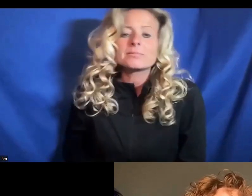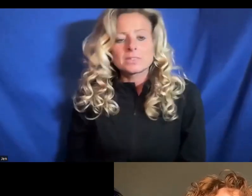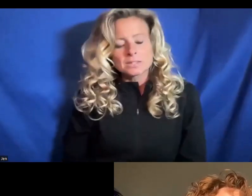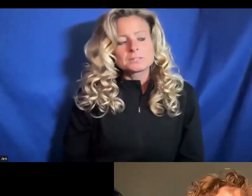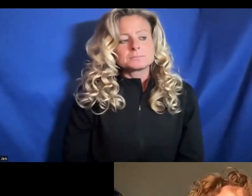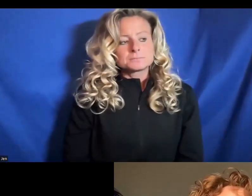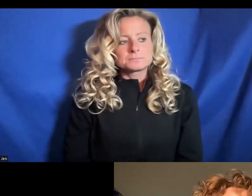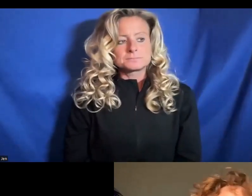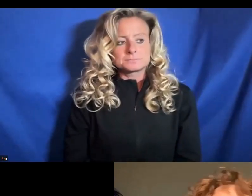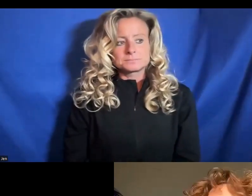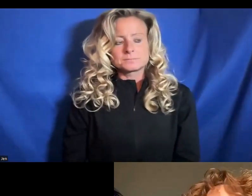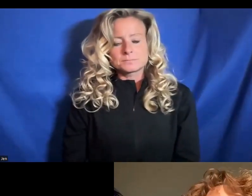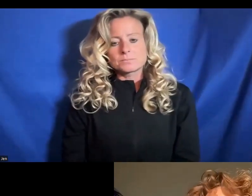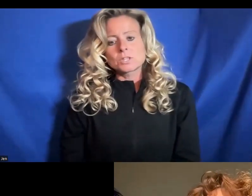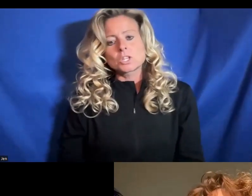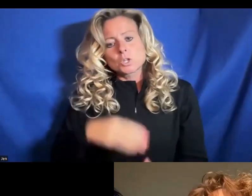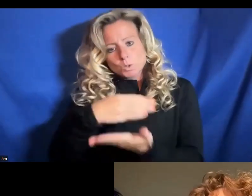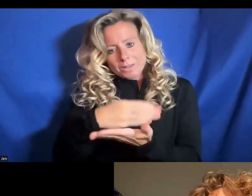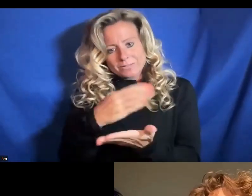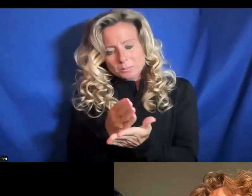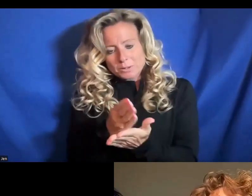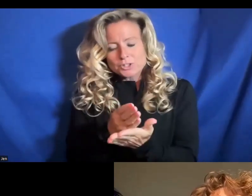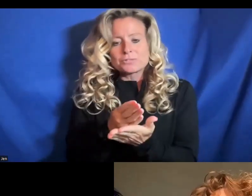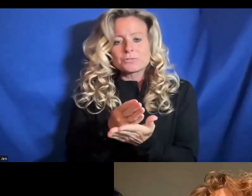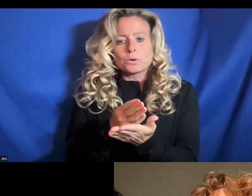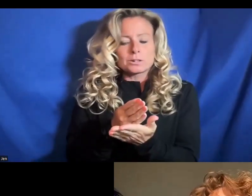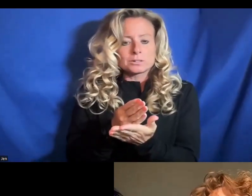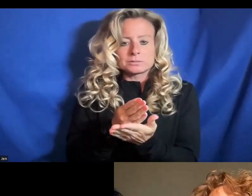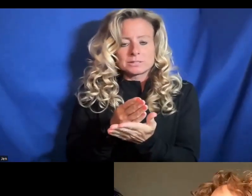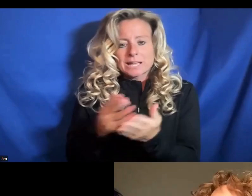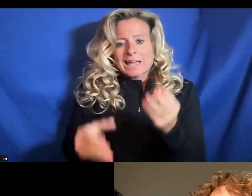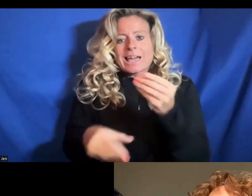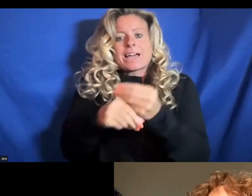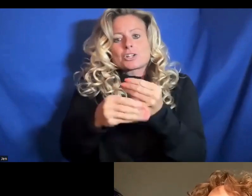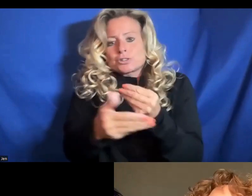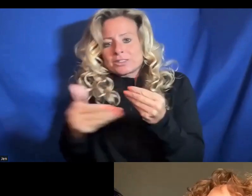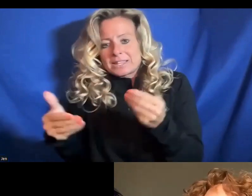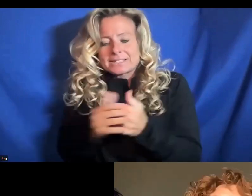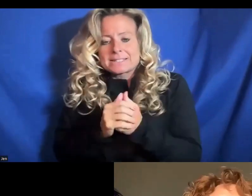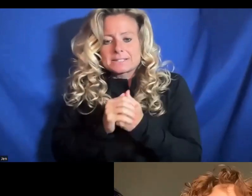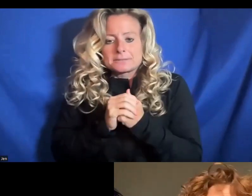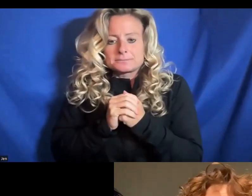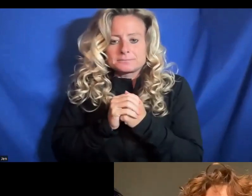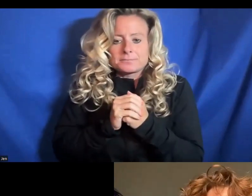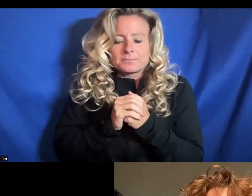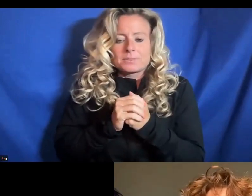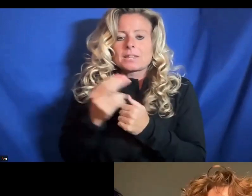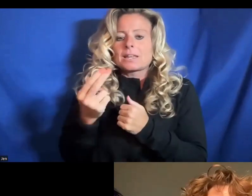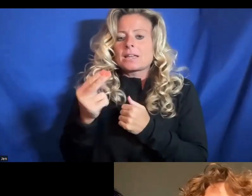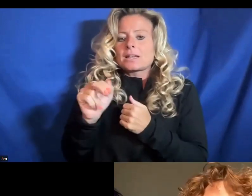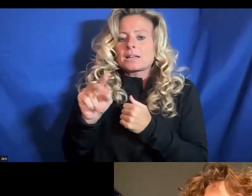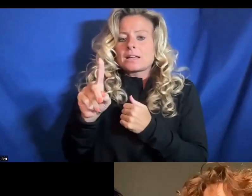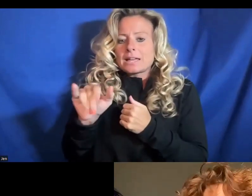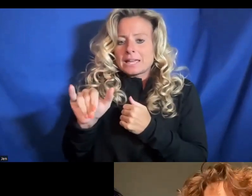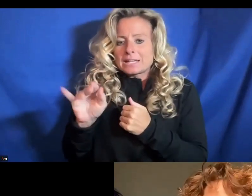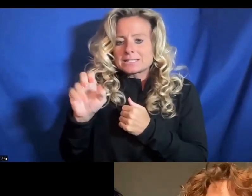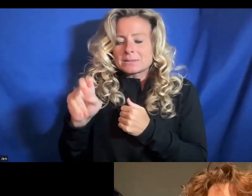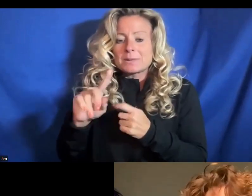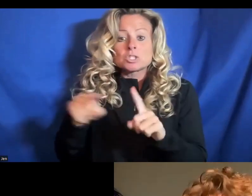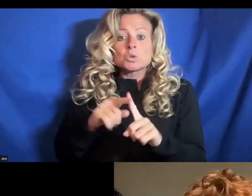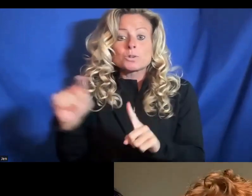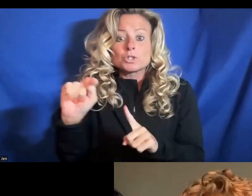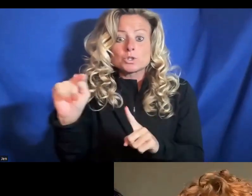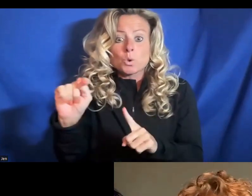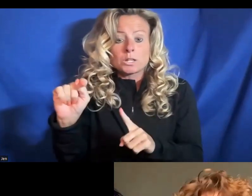have, you have to budget for miscellaneous shop fees, like a handyman, for example. So when your toilet